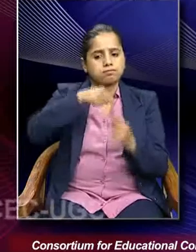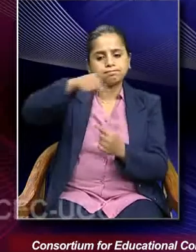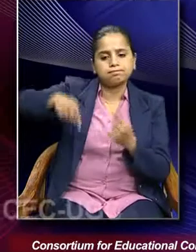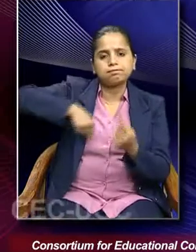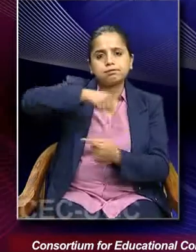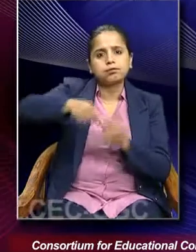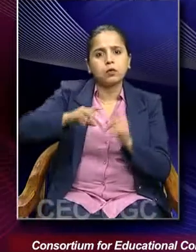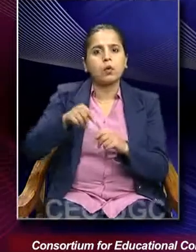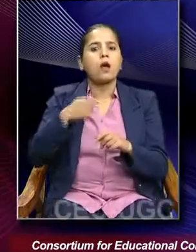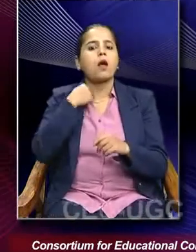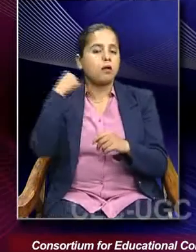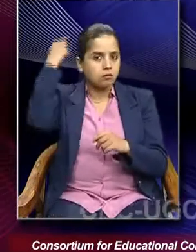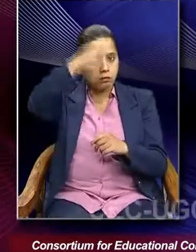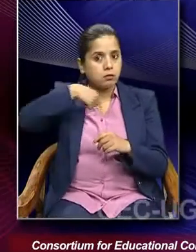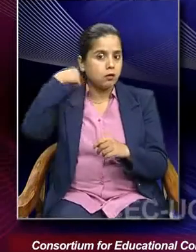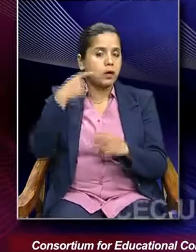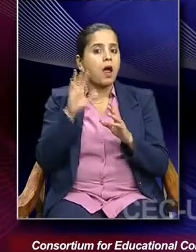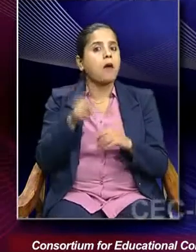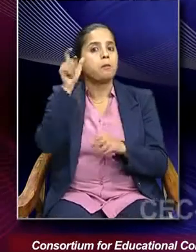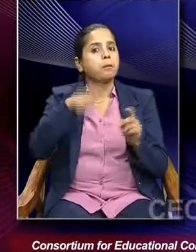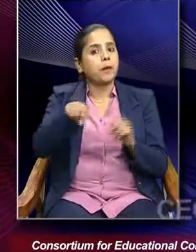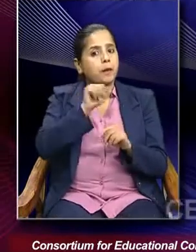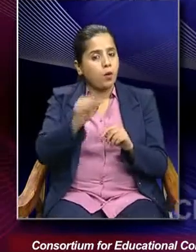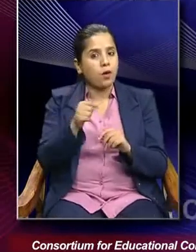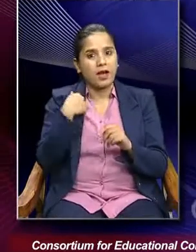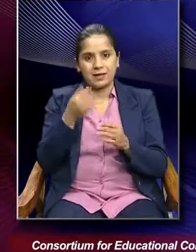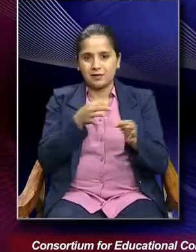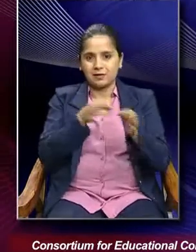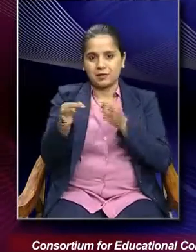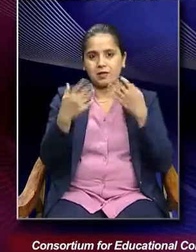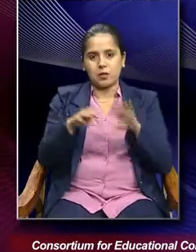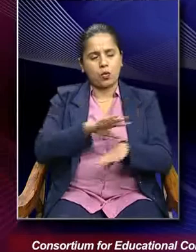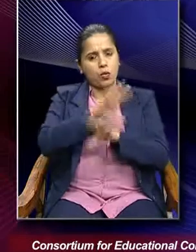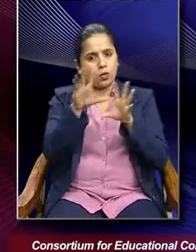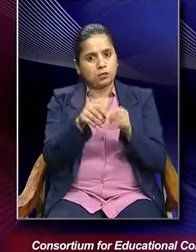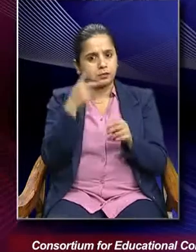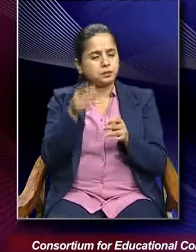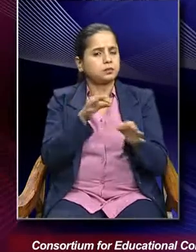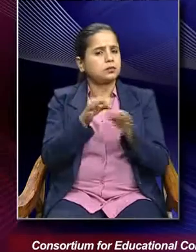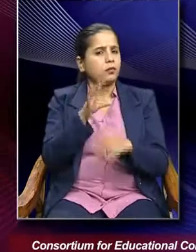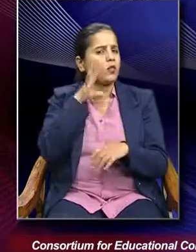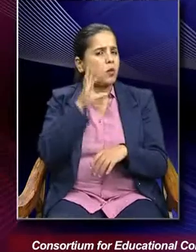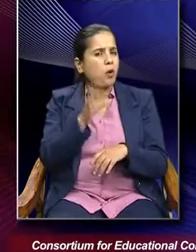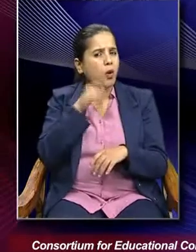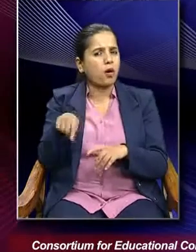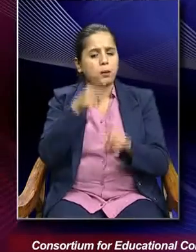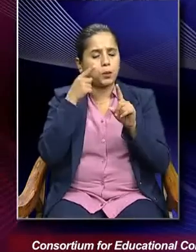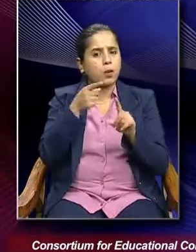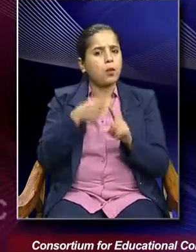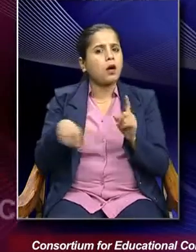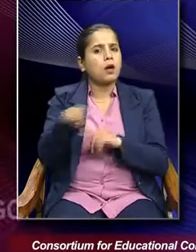around the neck. So, having discussed with you all these important features